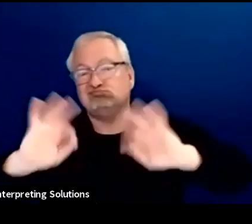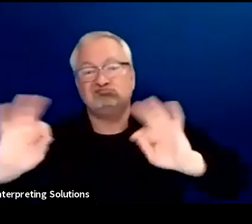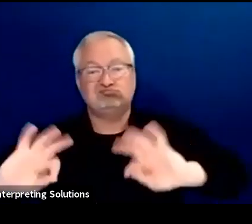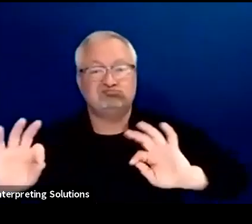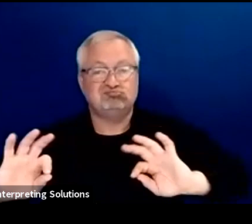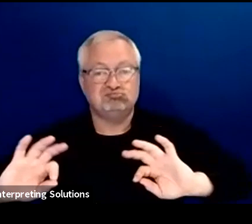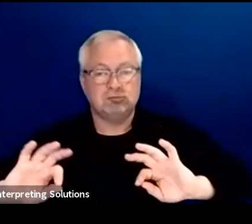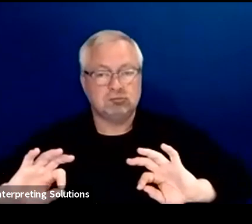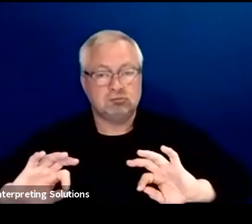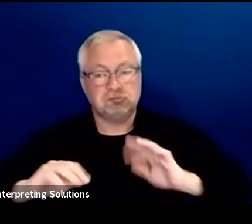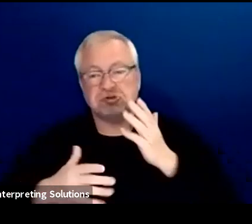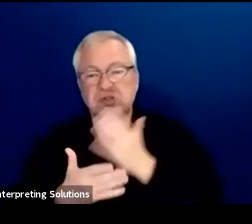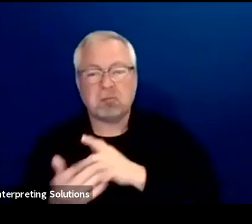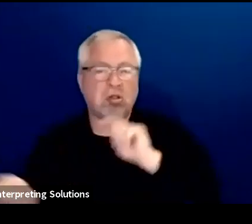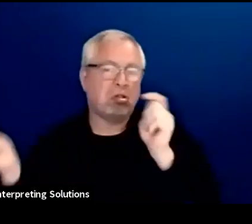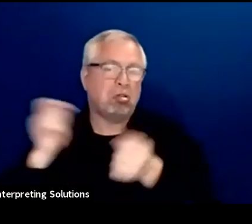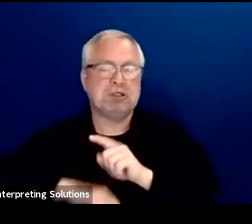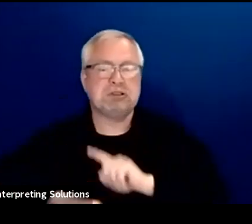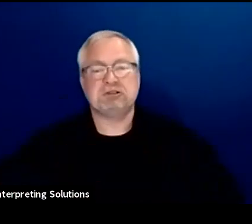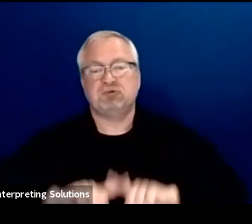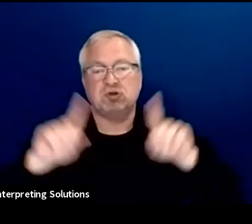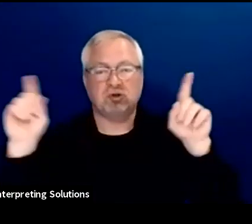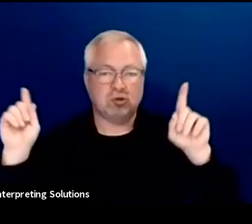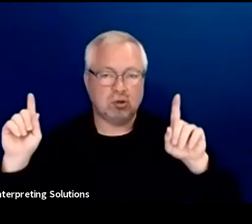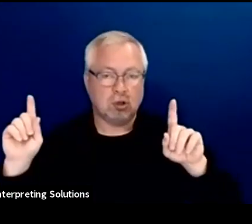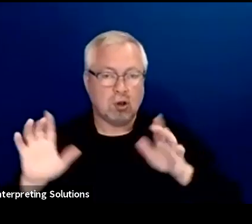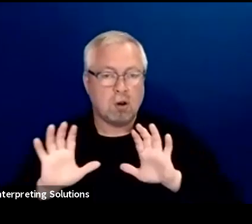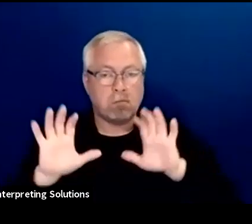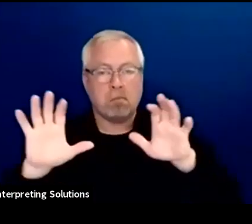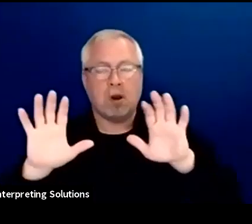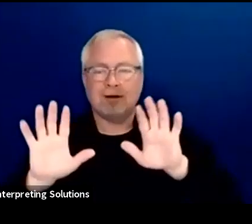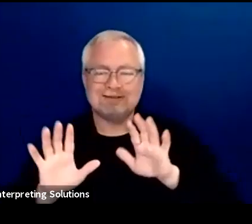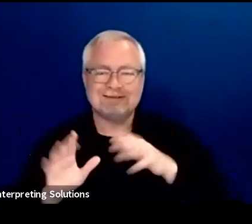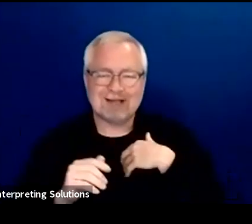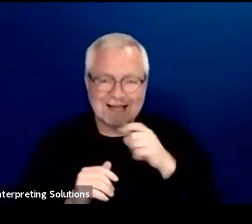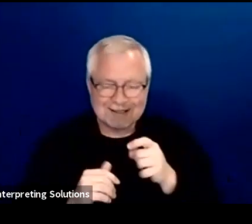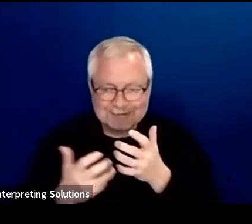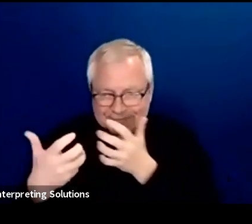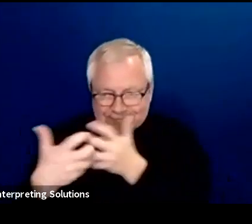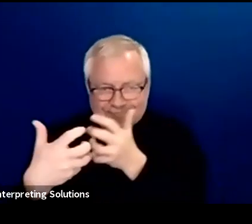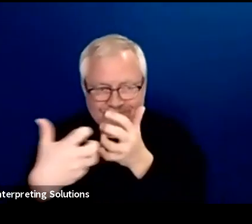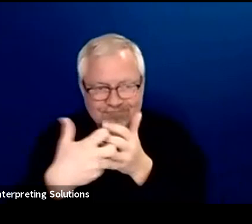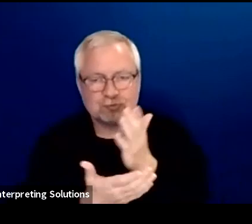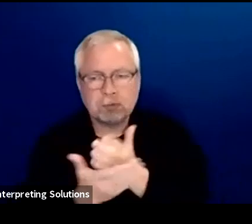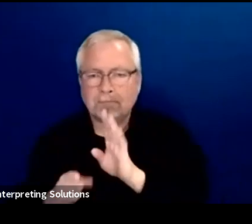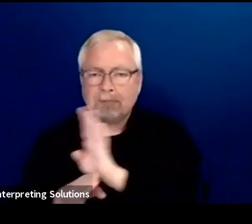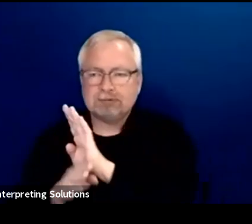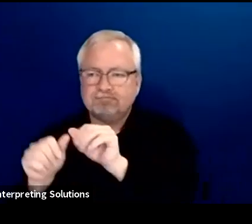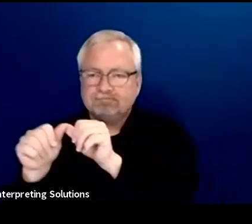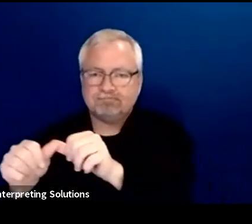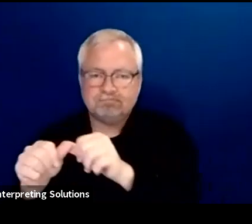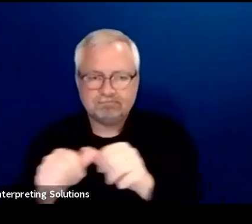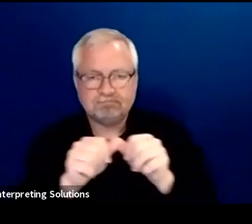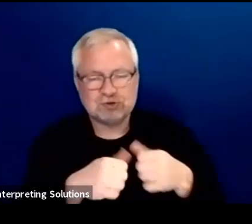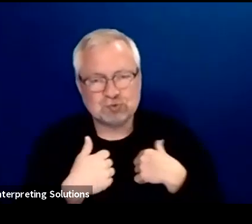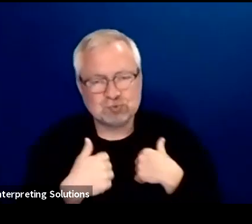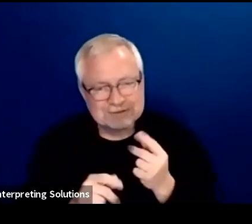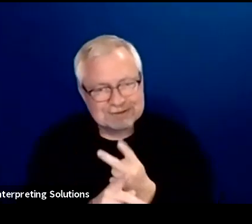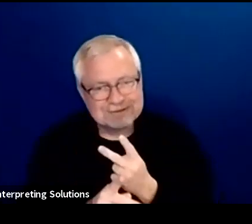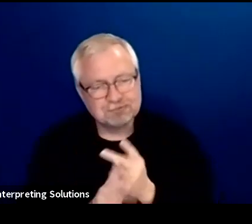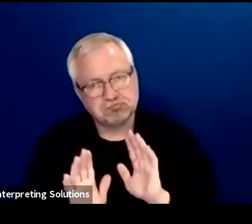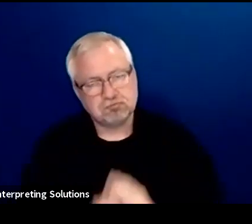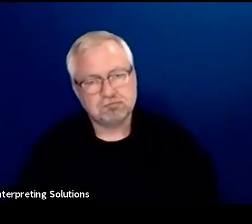and do that. Thank you. Governor, this is Teddy. We can continue keeping questions and run a little over today.